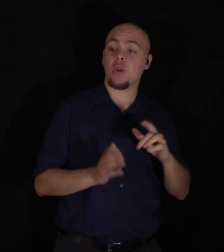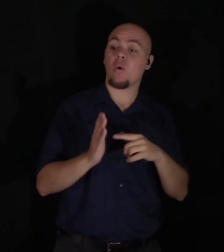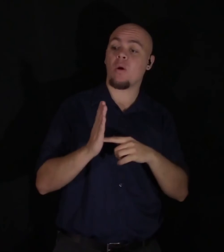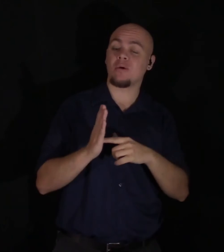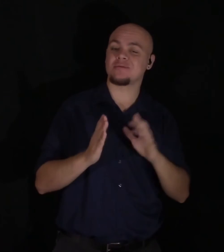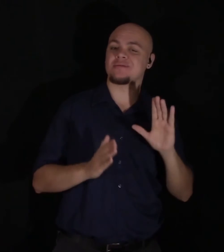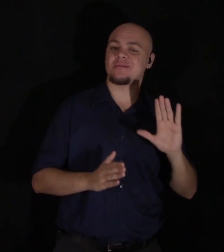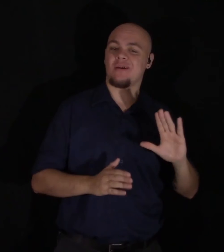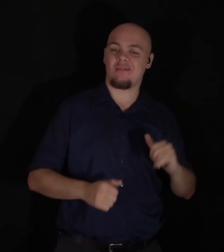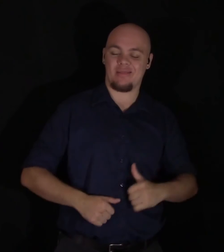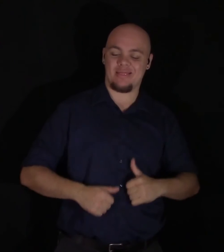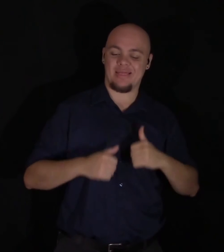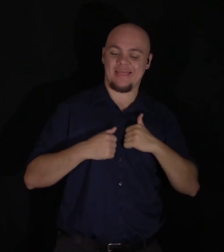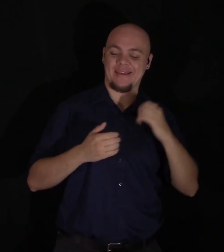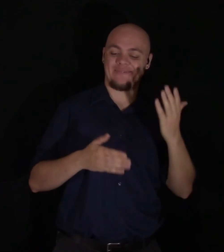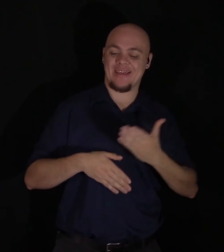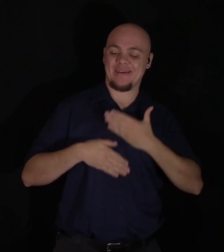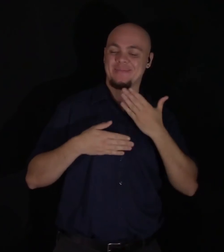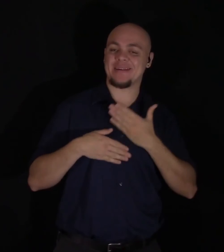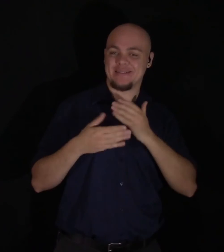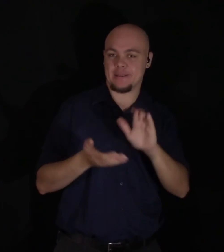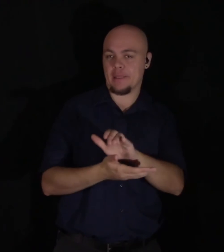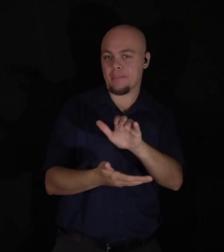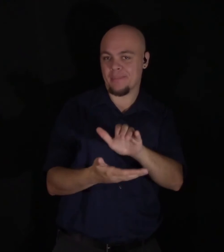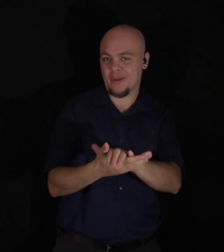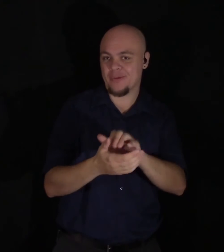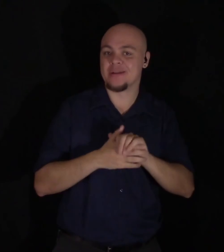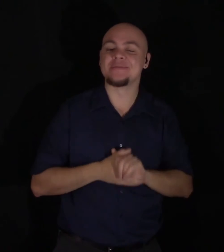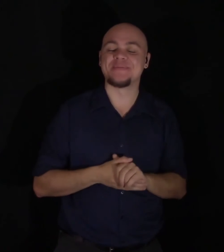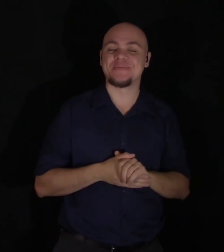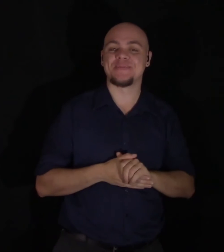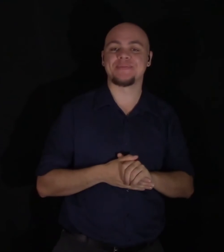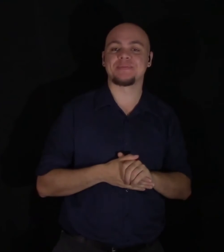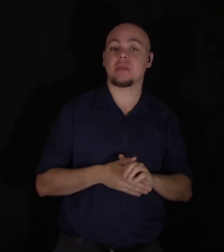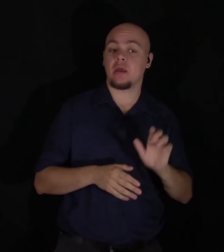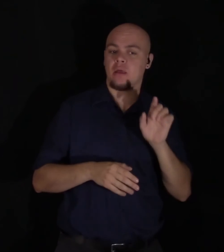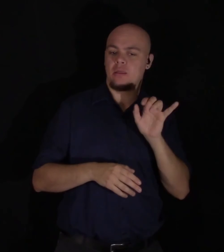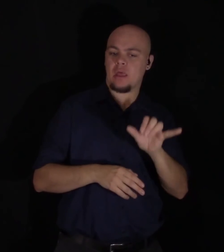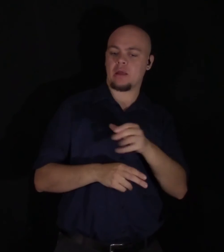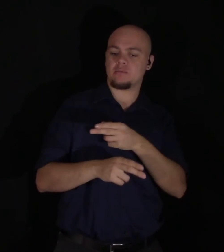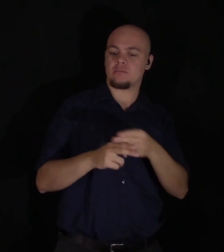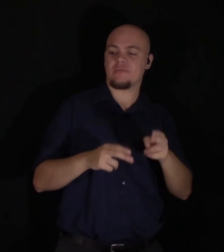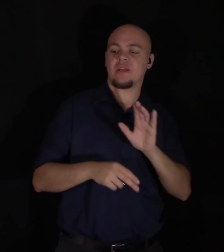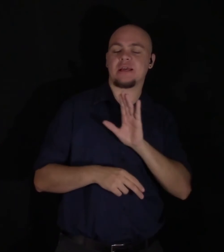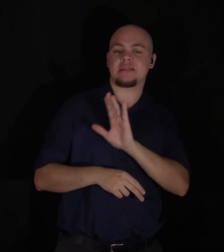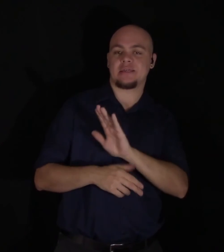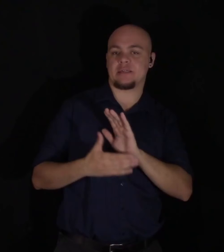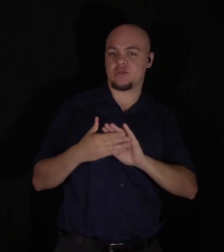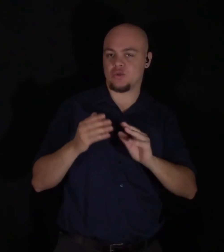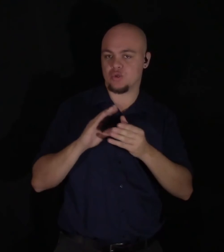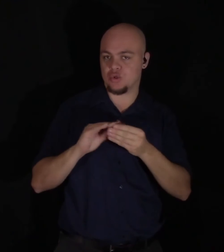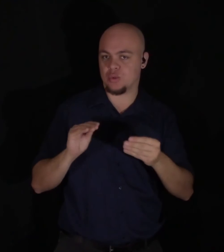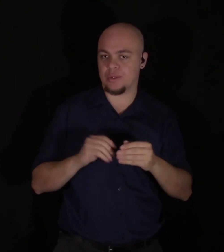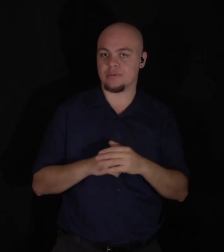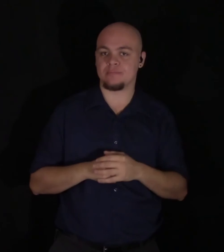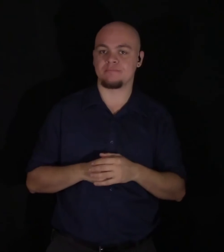her life. This, briefly, is his story. some years